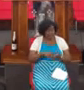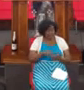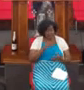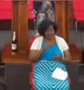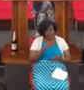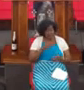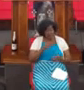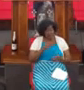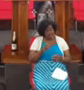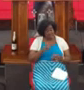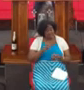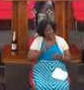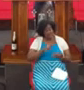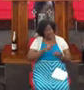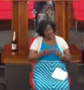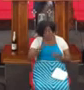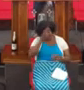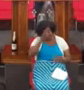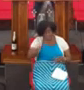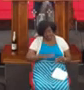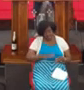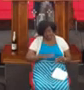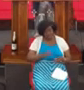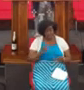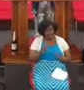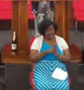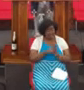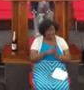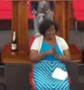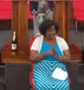religious men, the Pharisees and the lawyers,